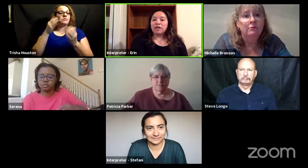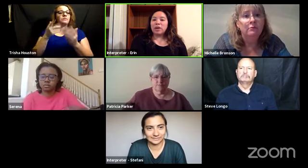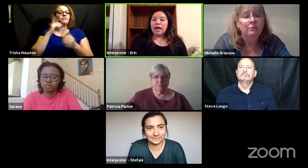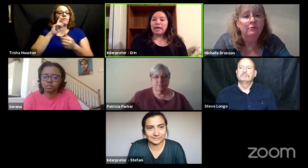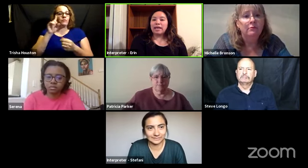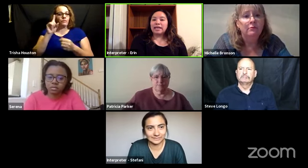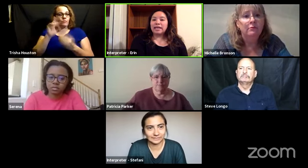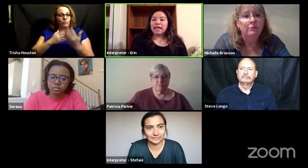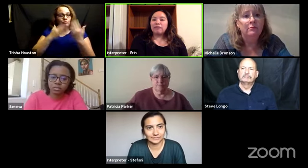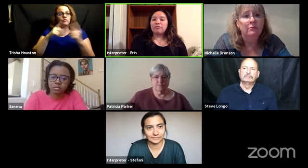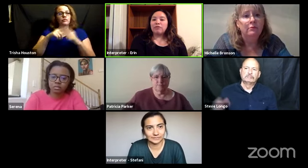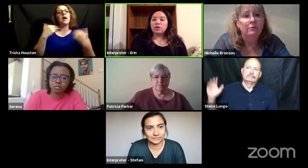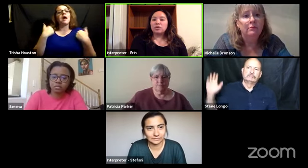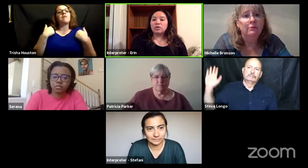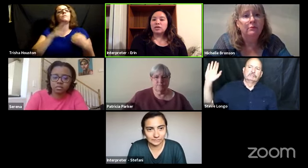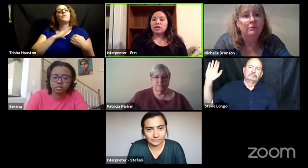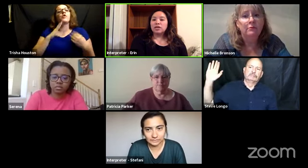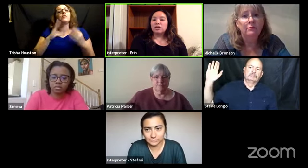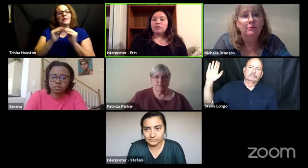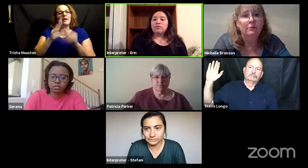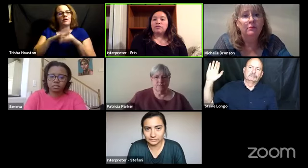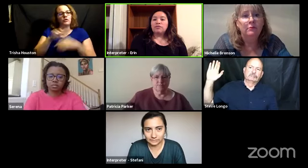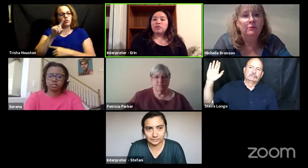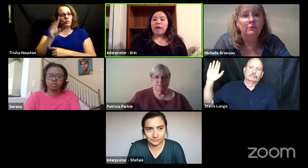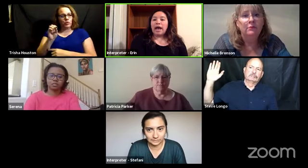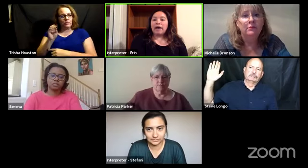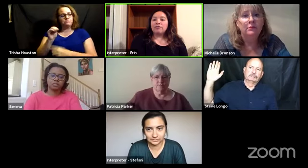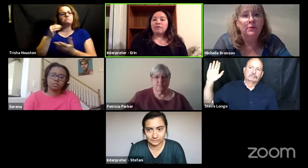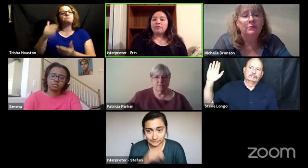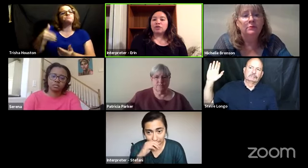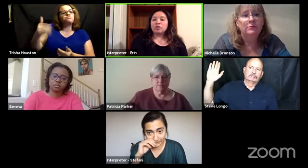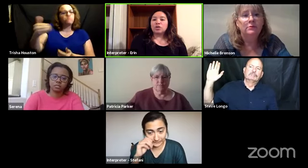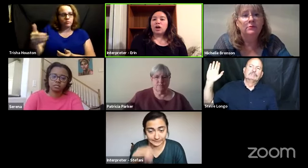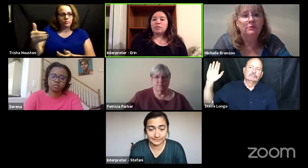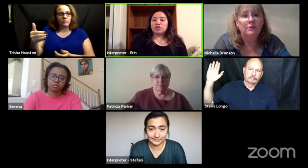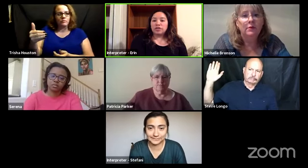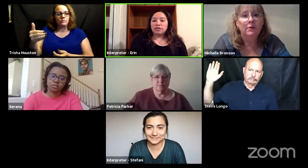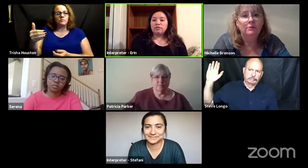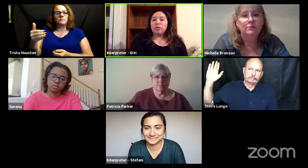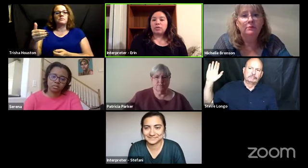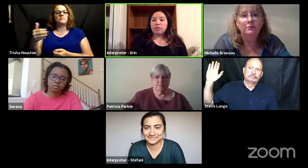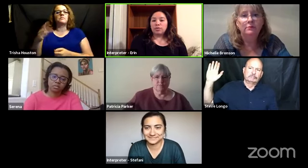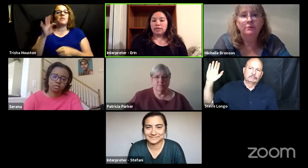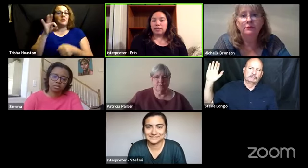go ahead and get a vote to have a virtual option for board